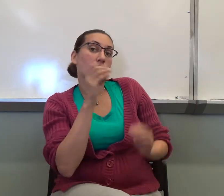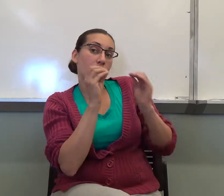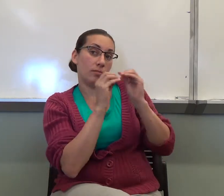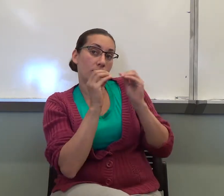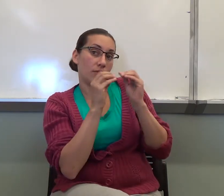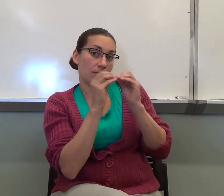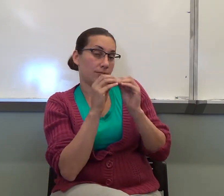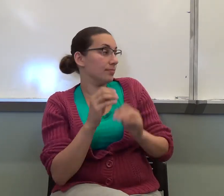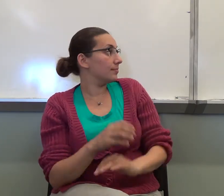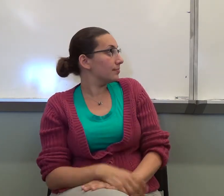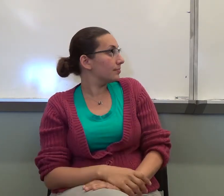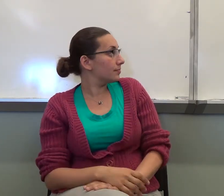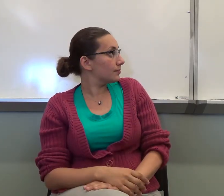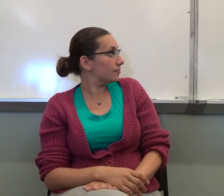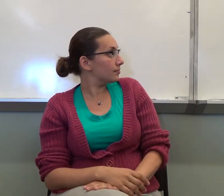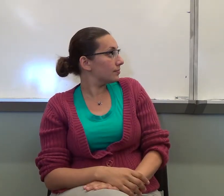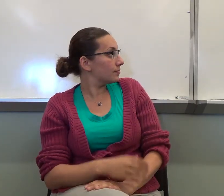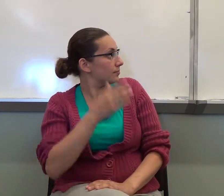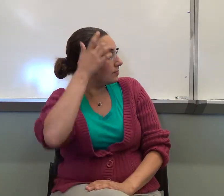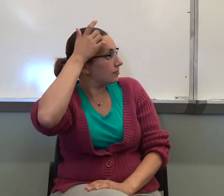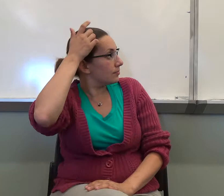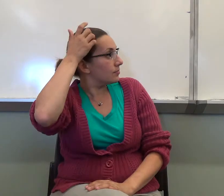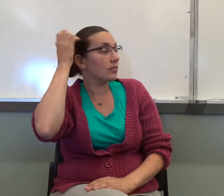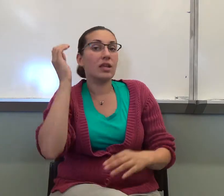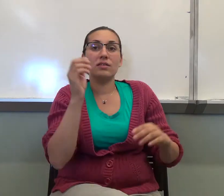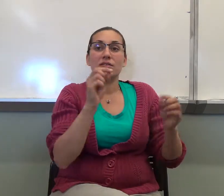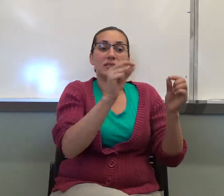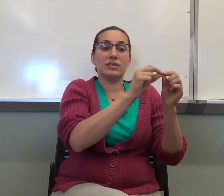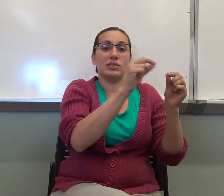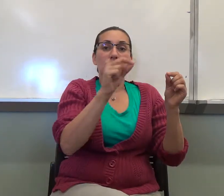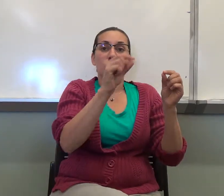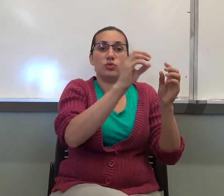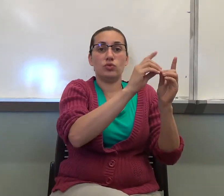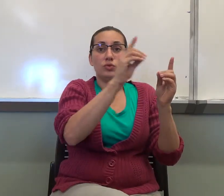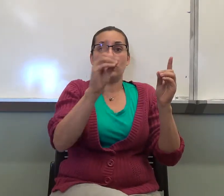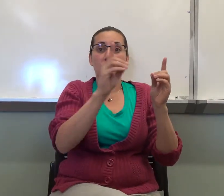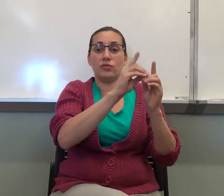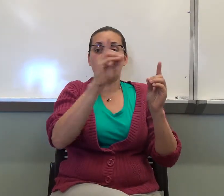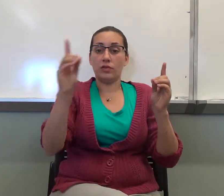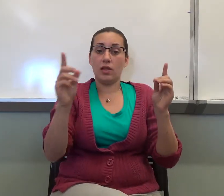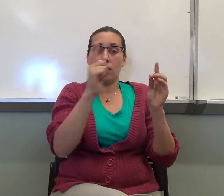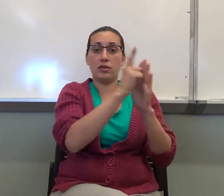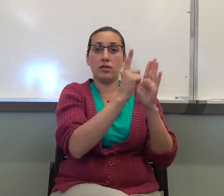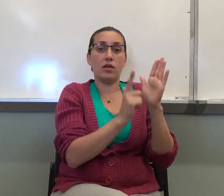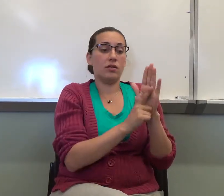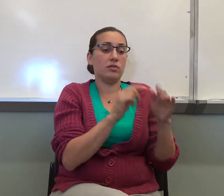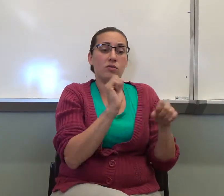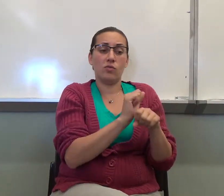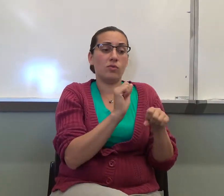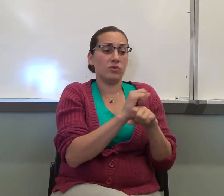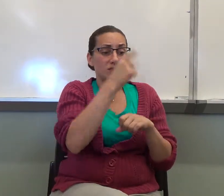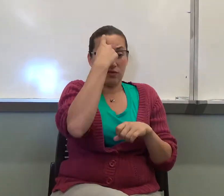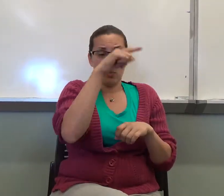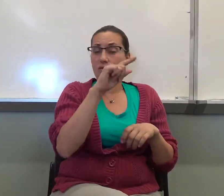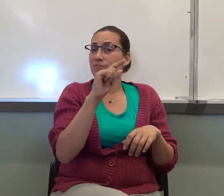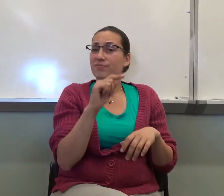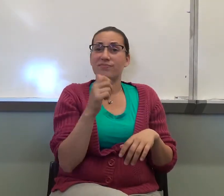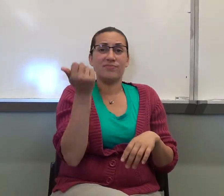The distributive law works for any number of terms. Here's 2 times 3y minus 5z